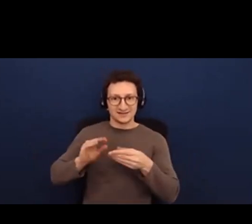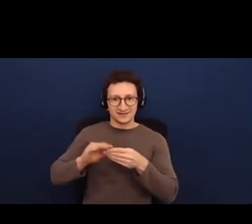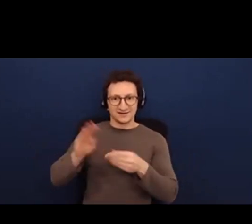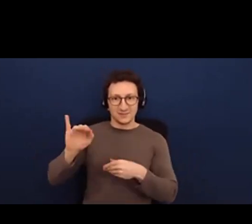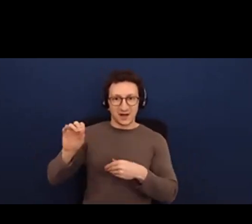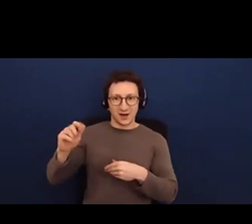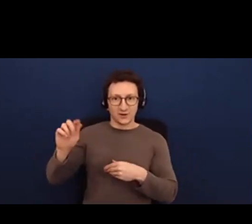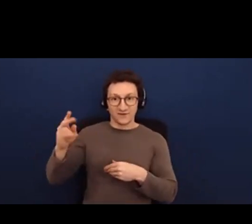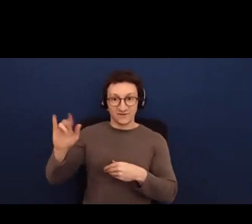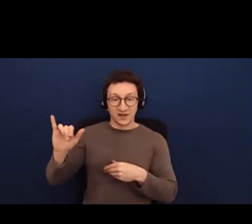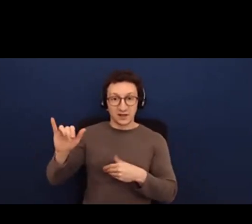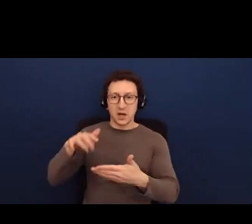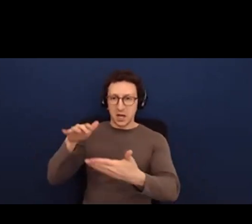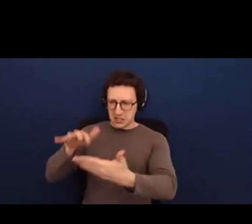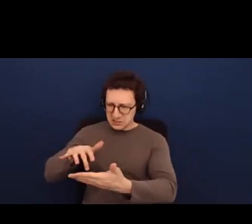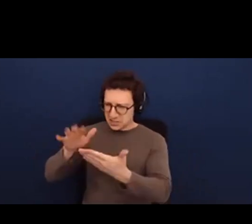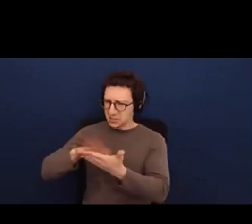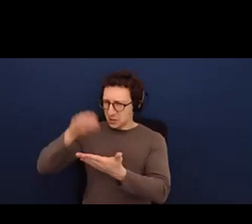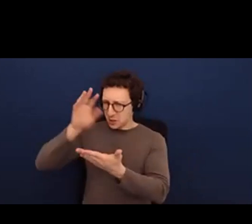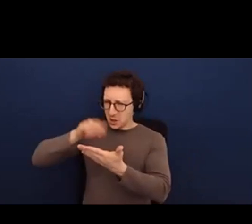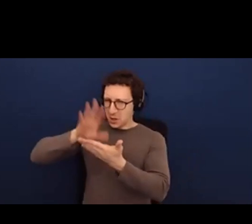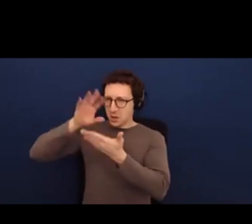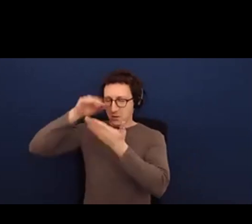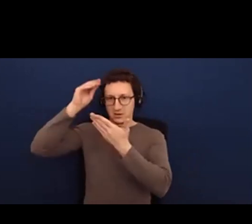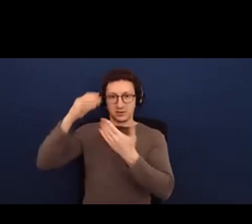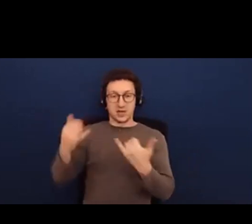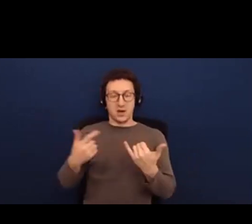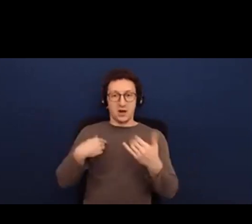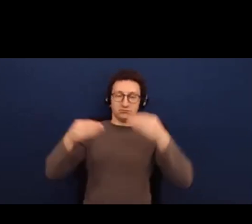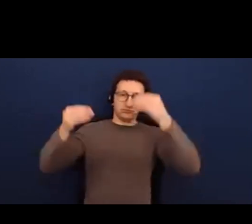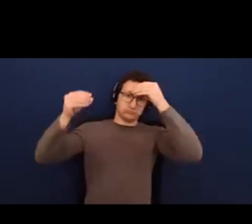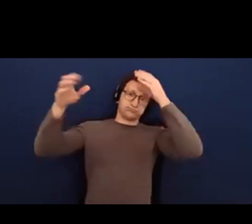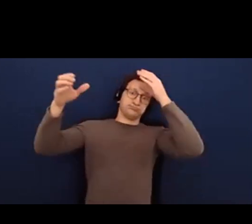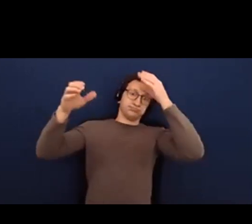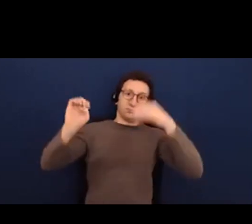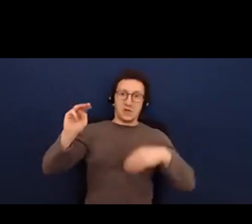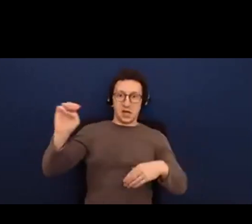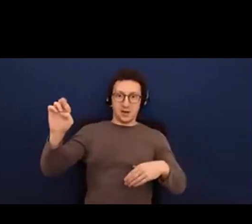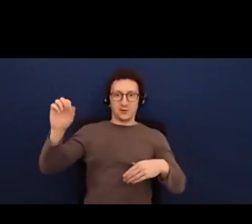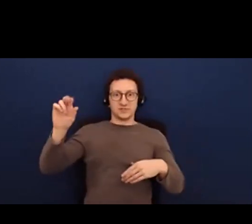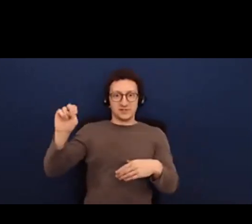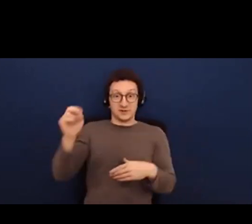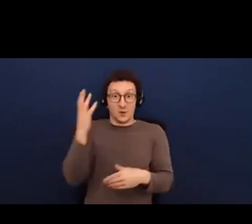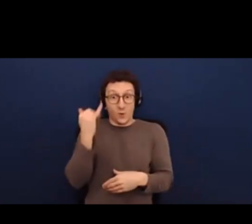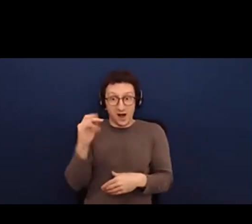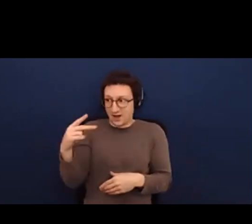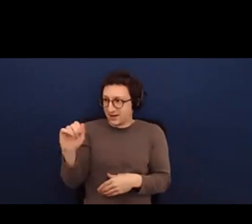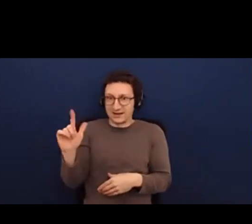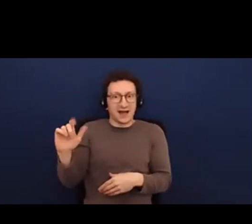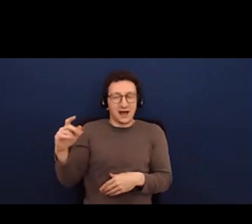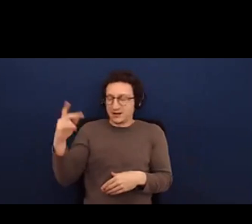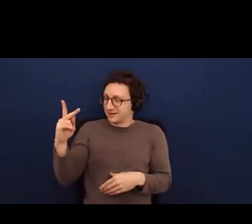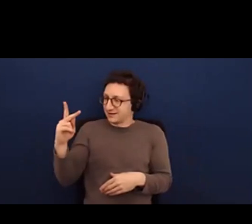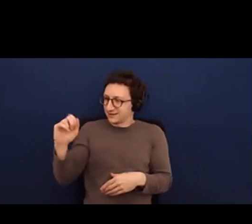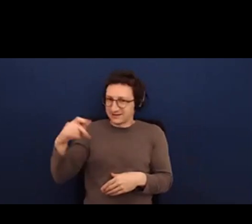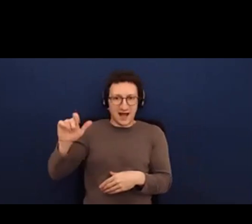Emerson. I'm much more, in a certain sense, an Emersonian than I am a Kaplanian. I got so deep into